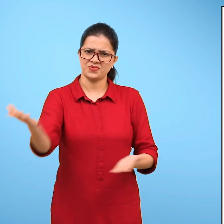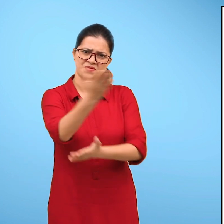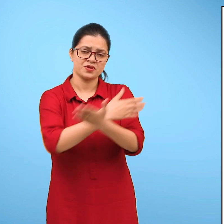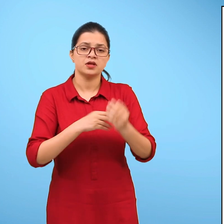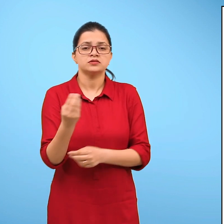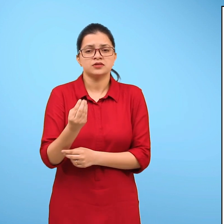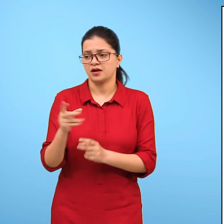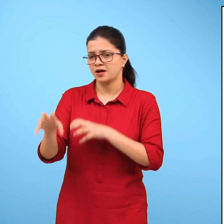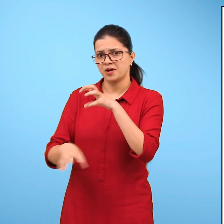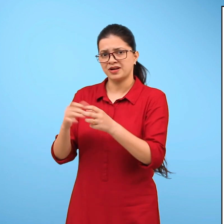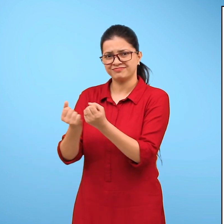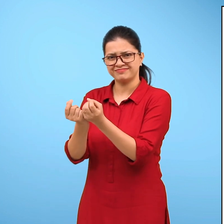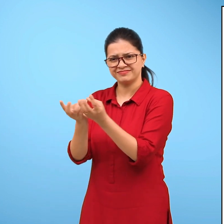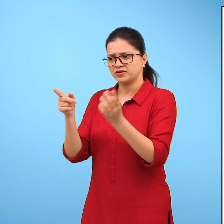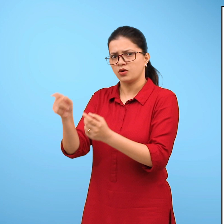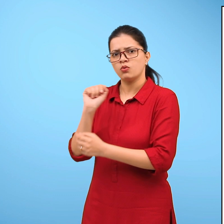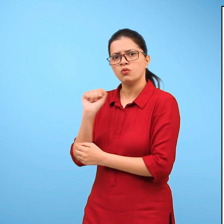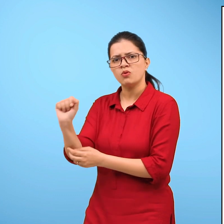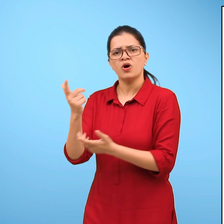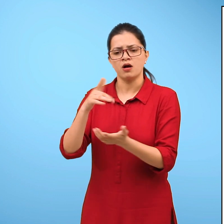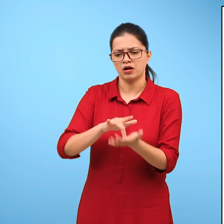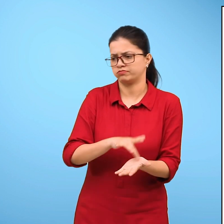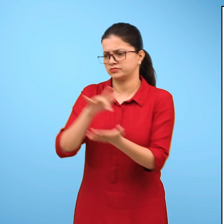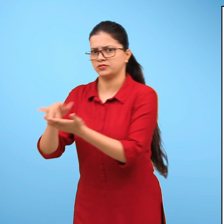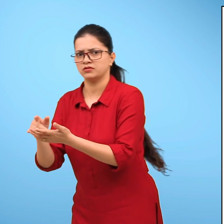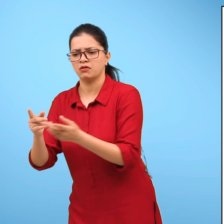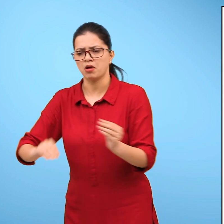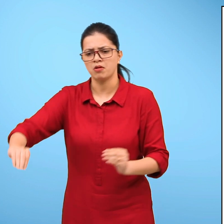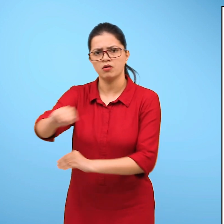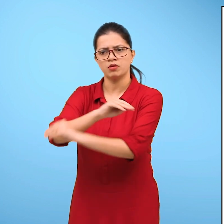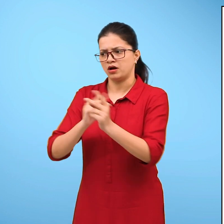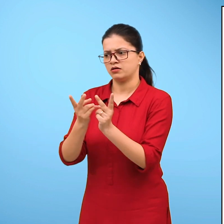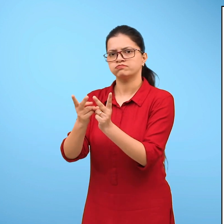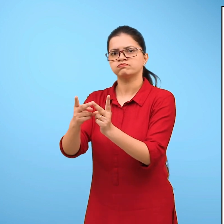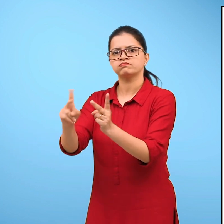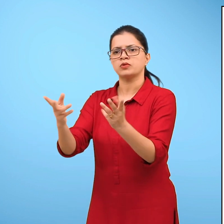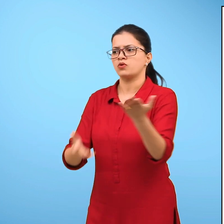These are only a few of the ways in which animals move from one place to another.